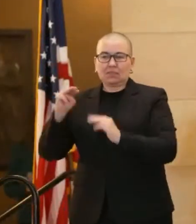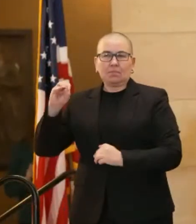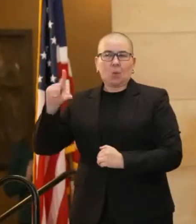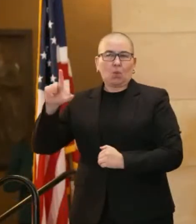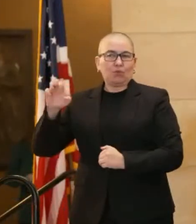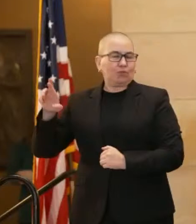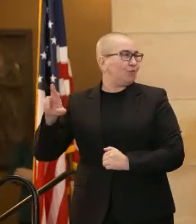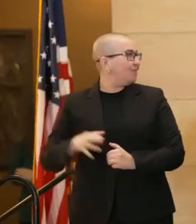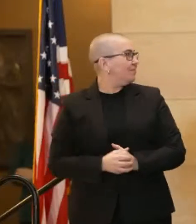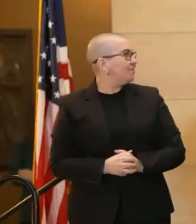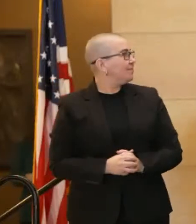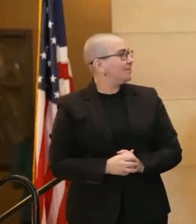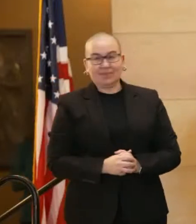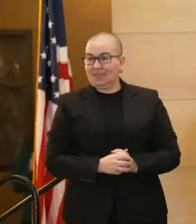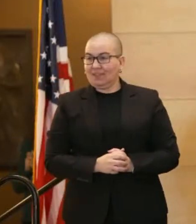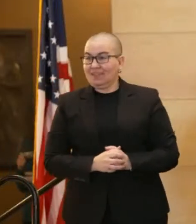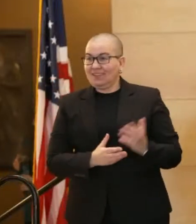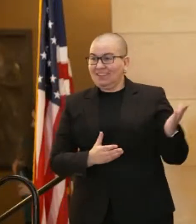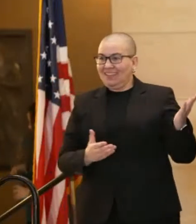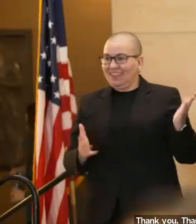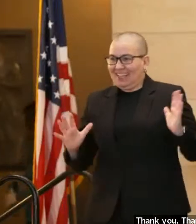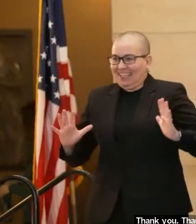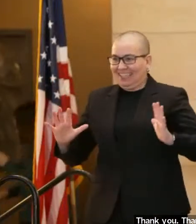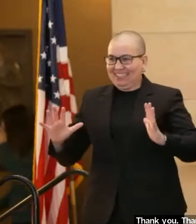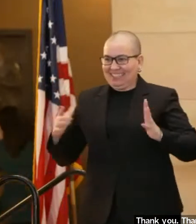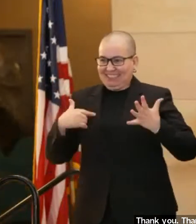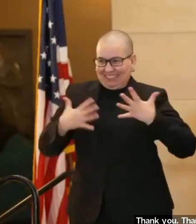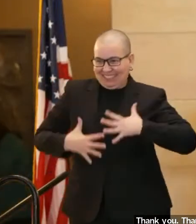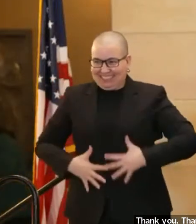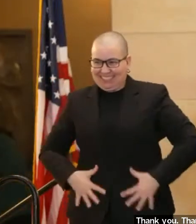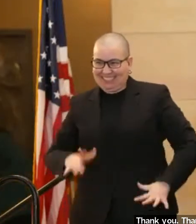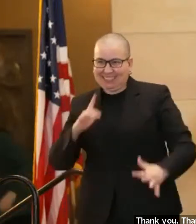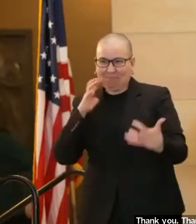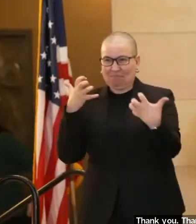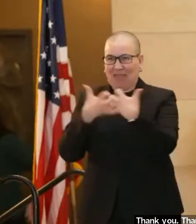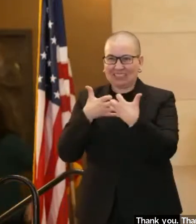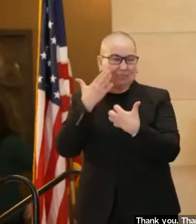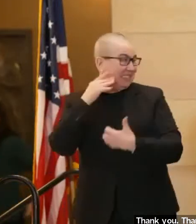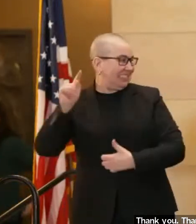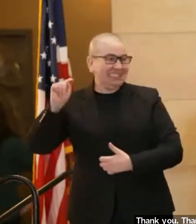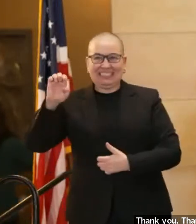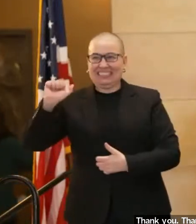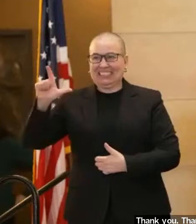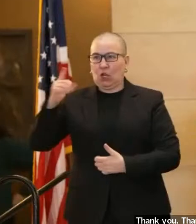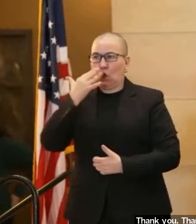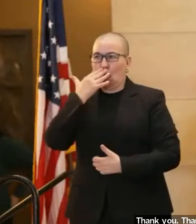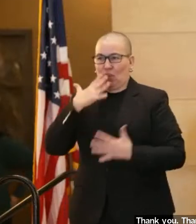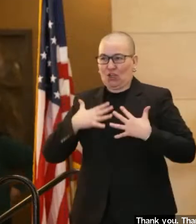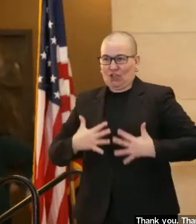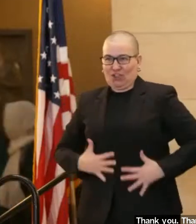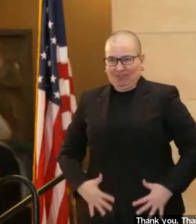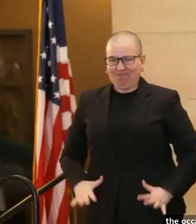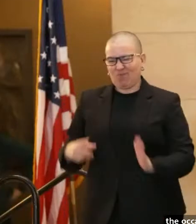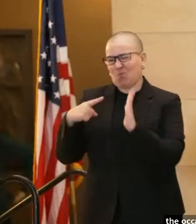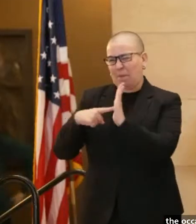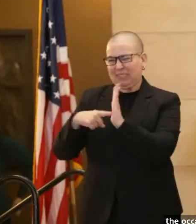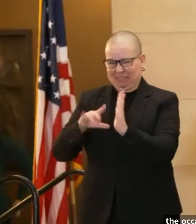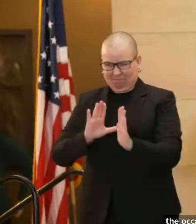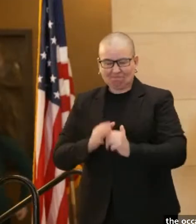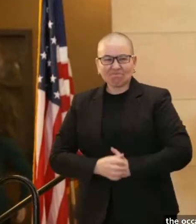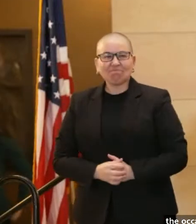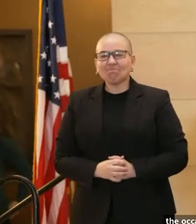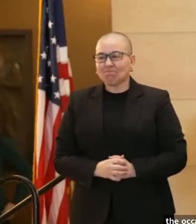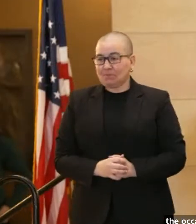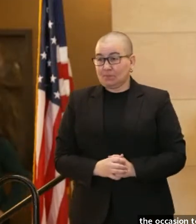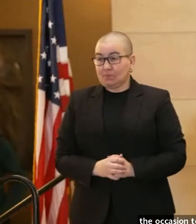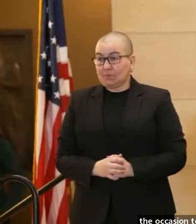Thank you. Thanks for inviting me. I tried to dress for the occasion today with my color here and my jacket. I